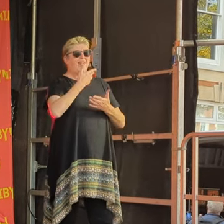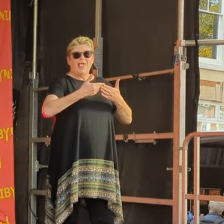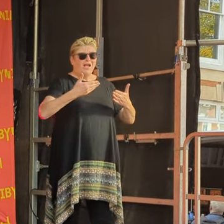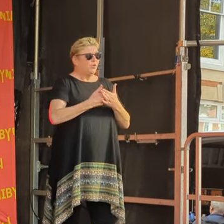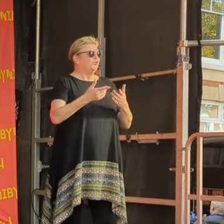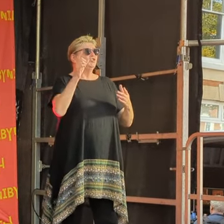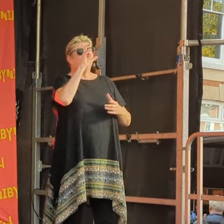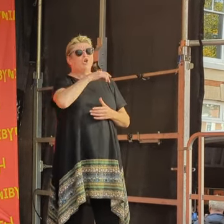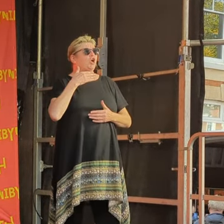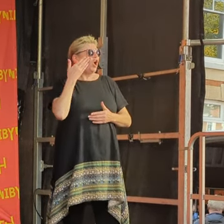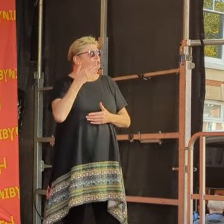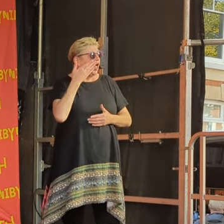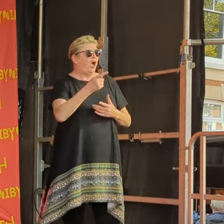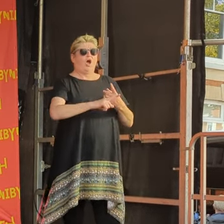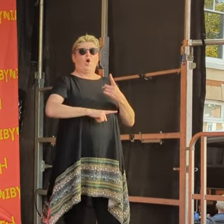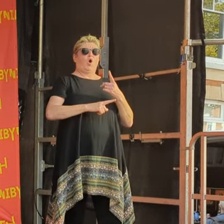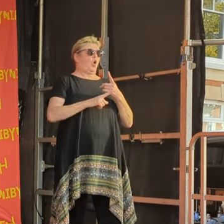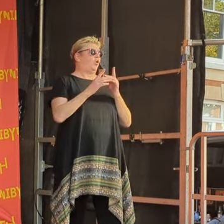language, colour or creed.